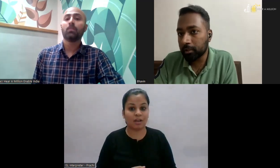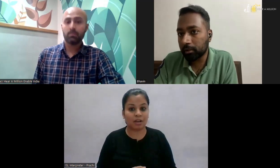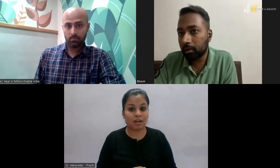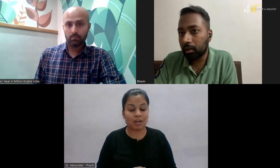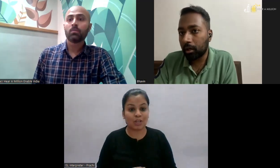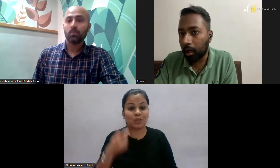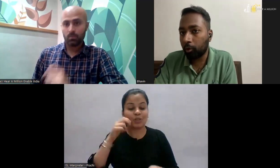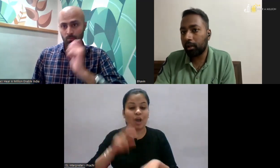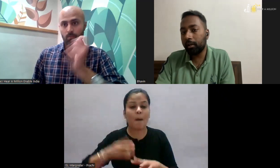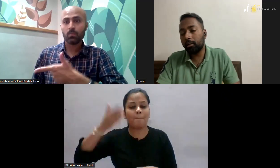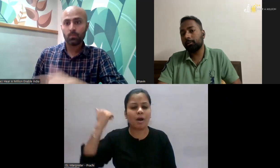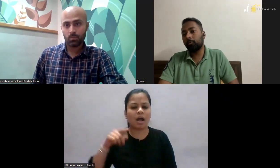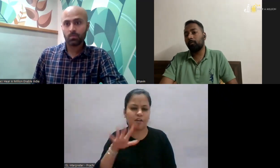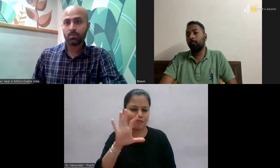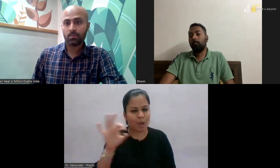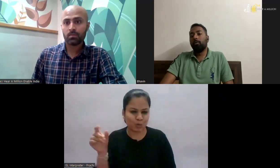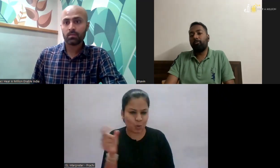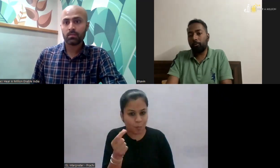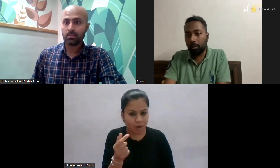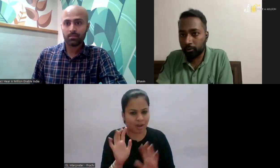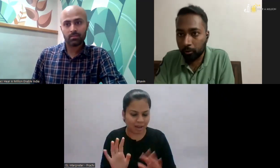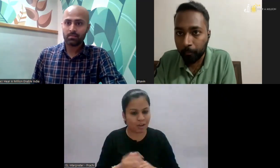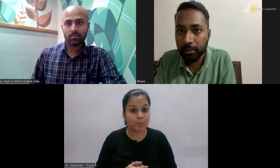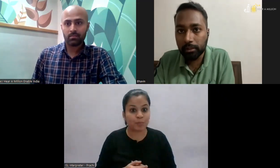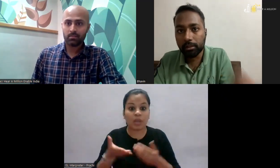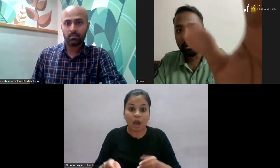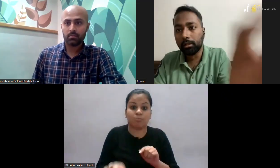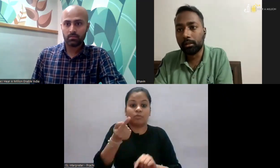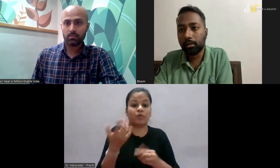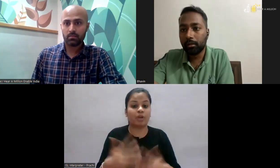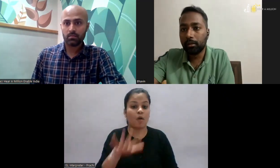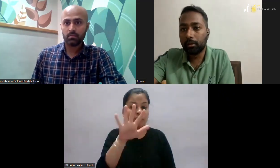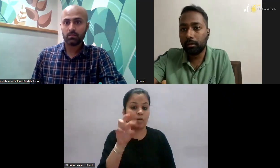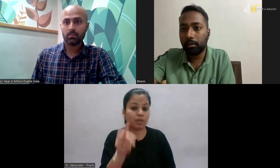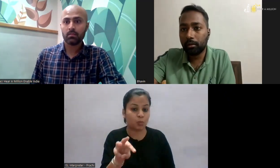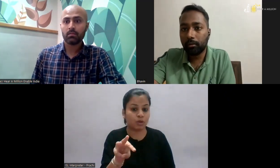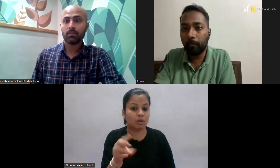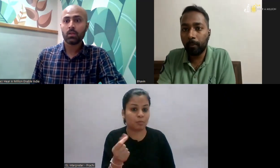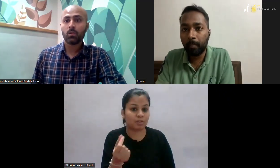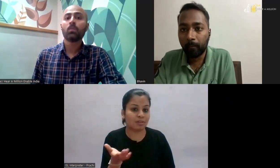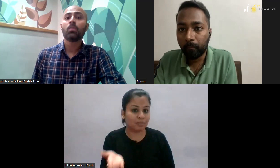500 rupees. Now it increased to 5,000 rupees.